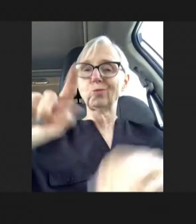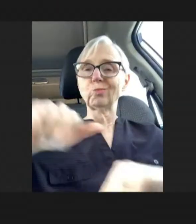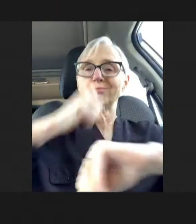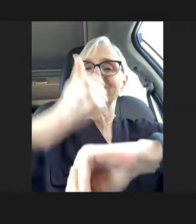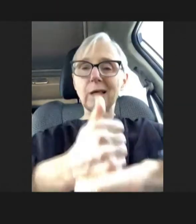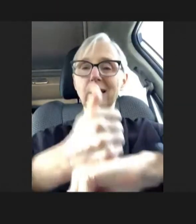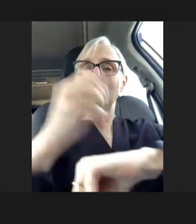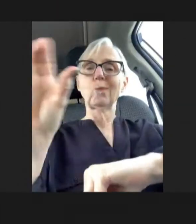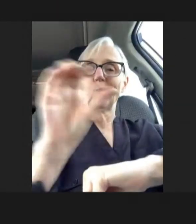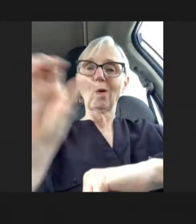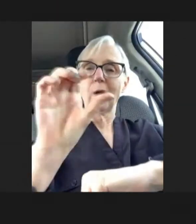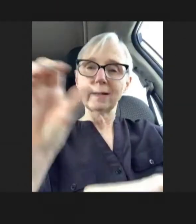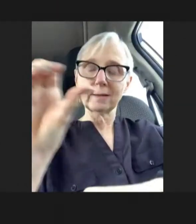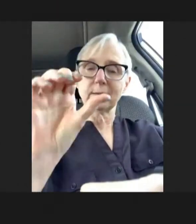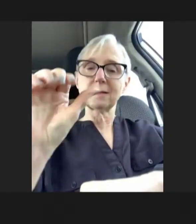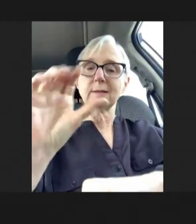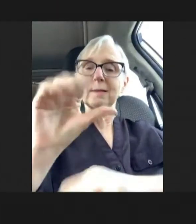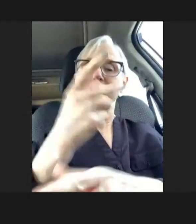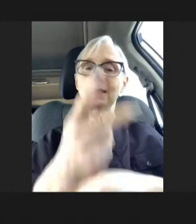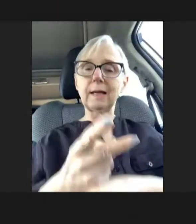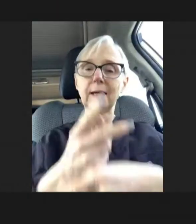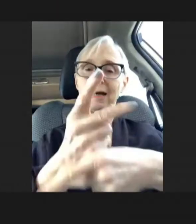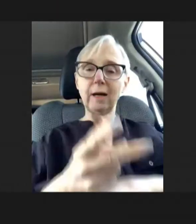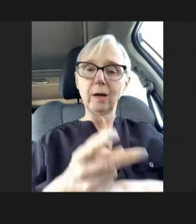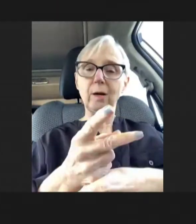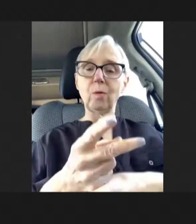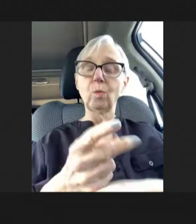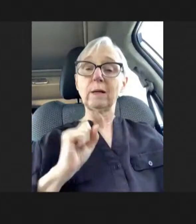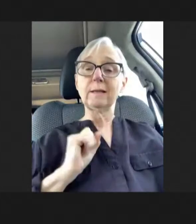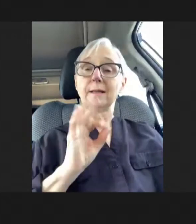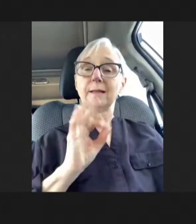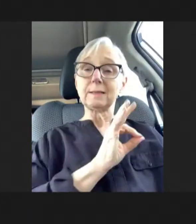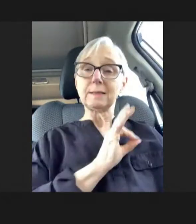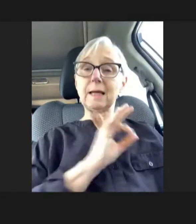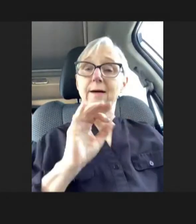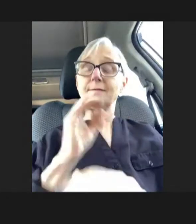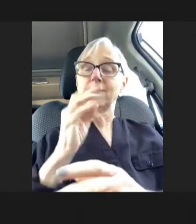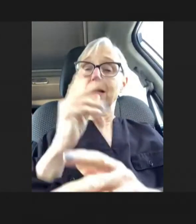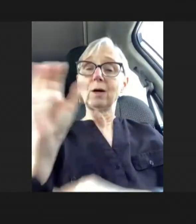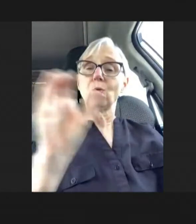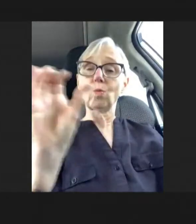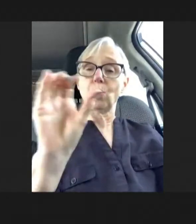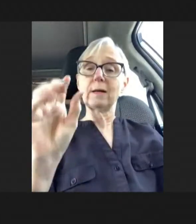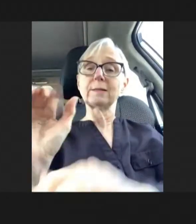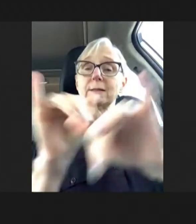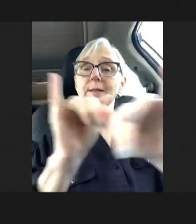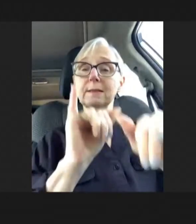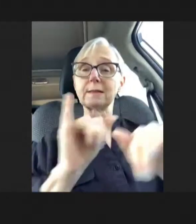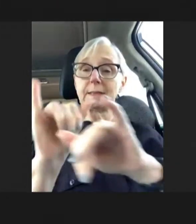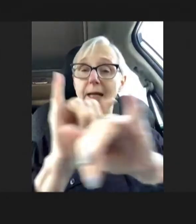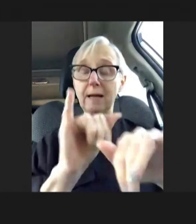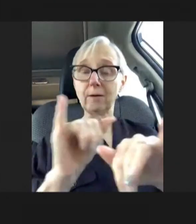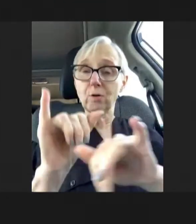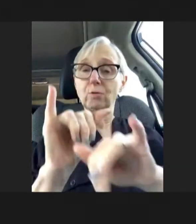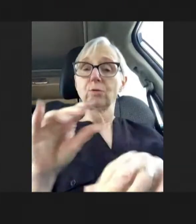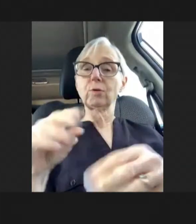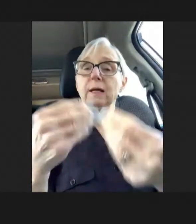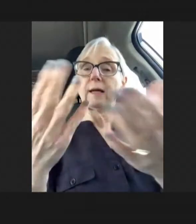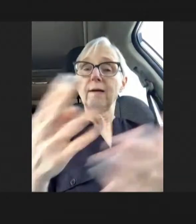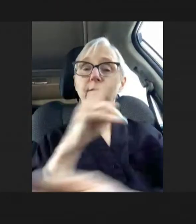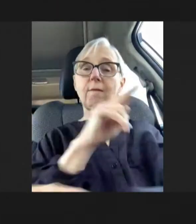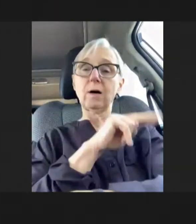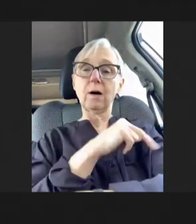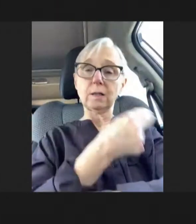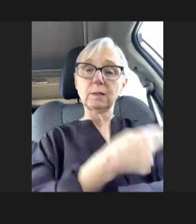our hospitals. We did do the staffing crisis standards of care to provide our hospitals with a bit more flexibility in how they use their